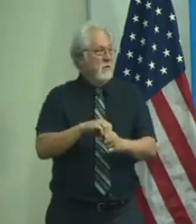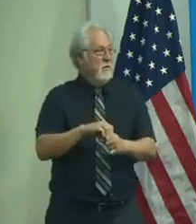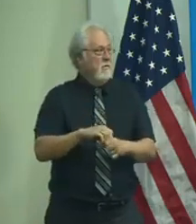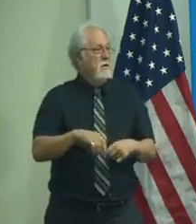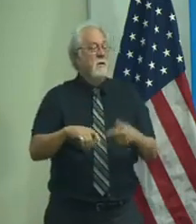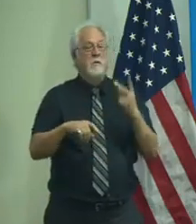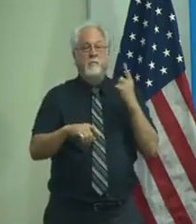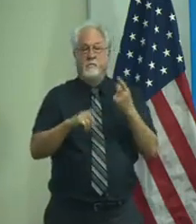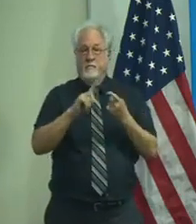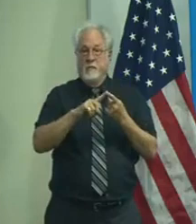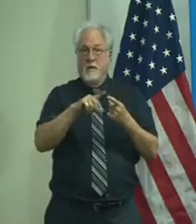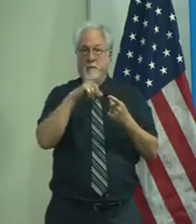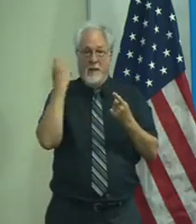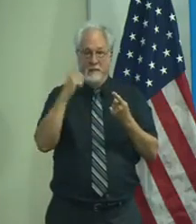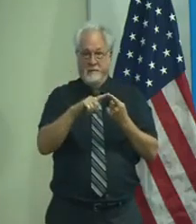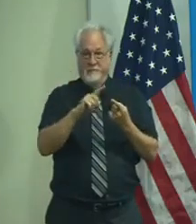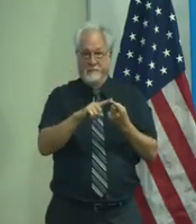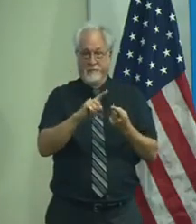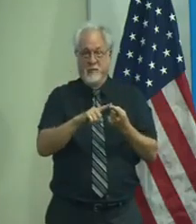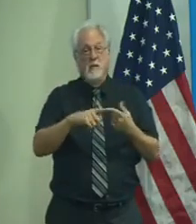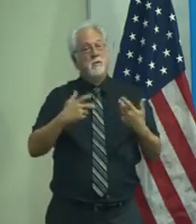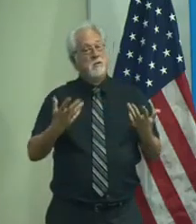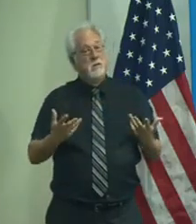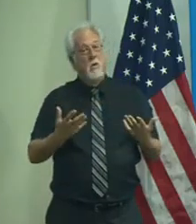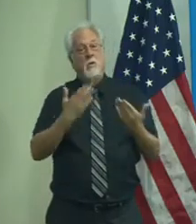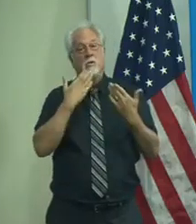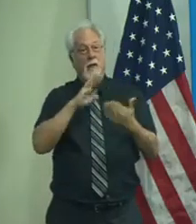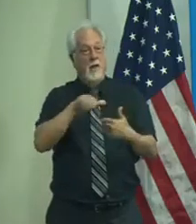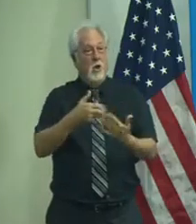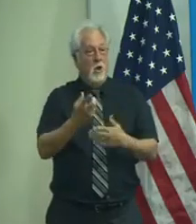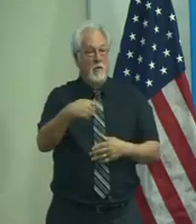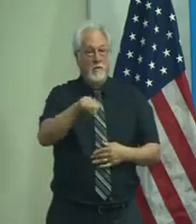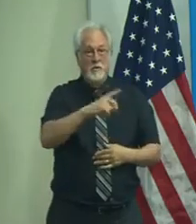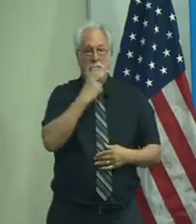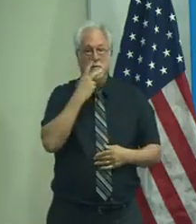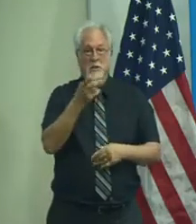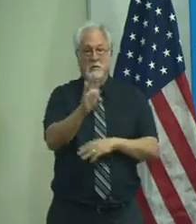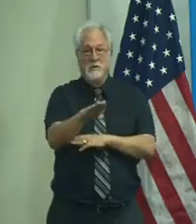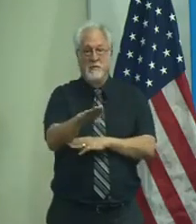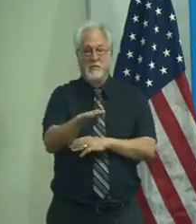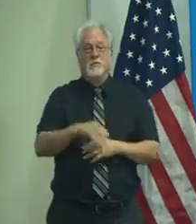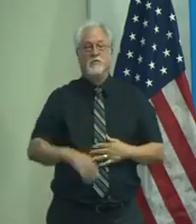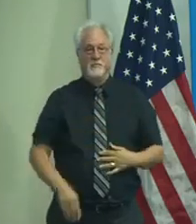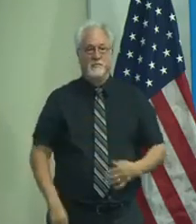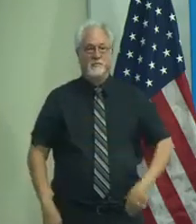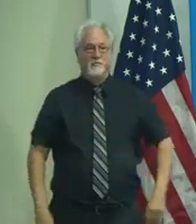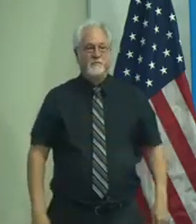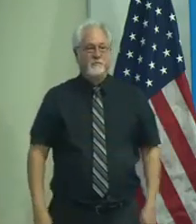seriously, wearing this mask. So thank all of you, and we will see you this afternoon.